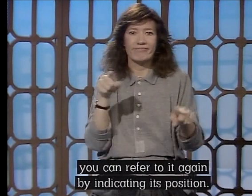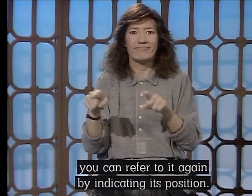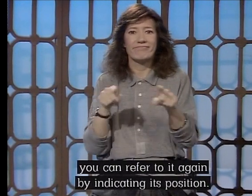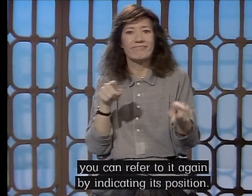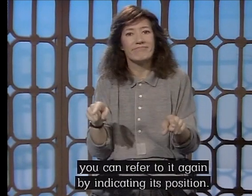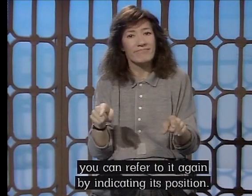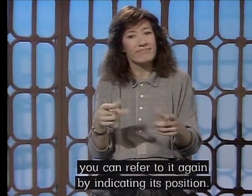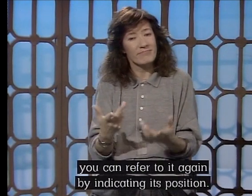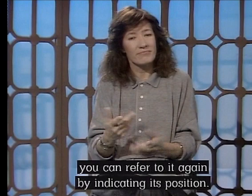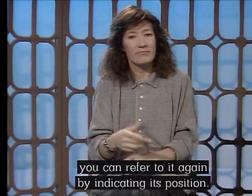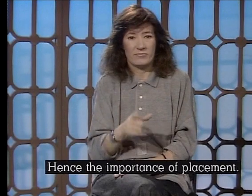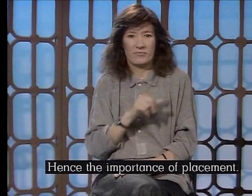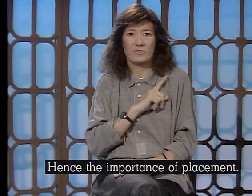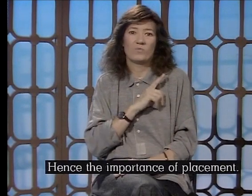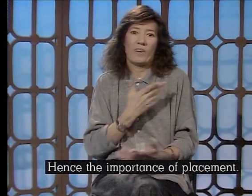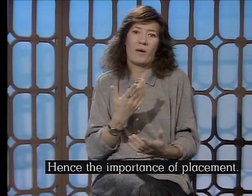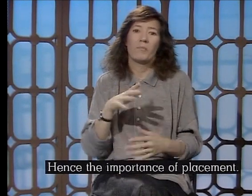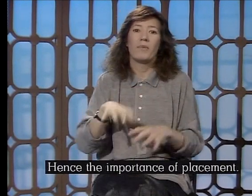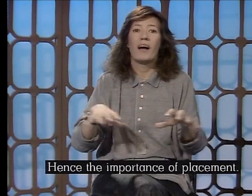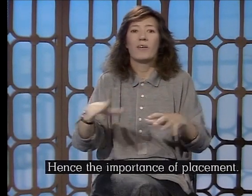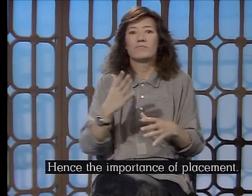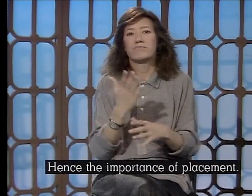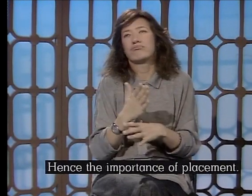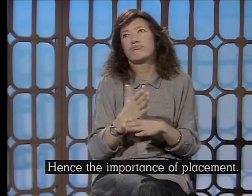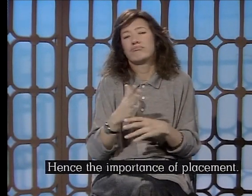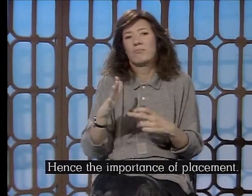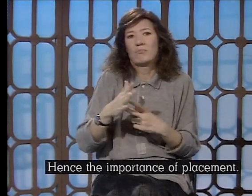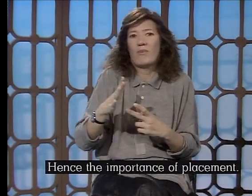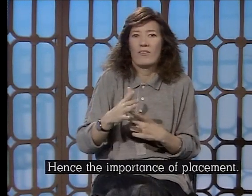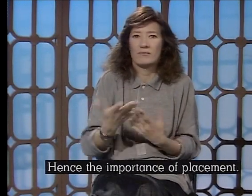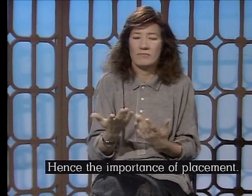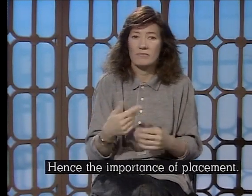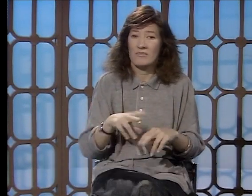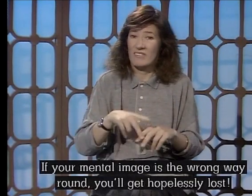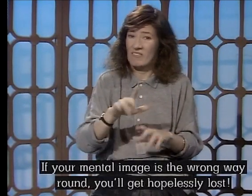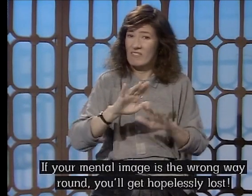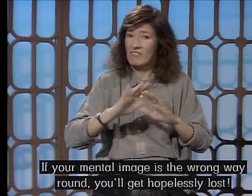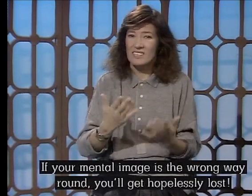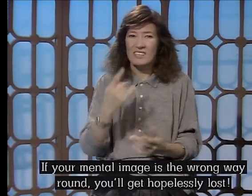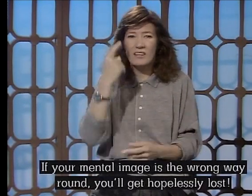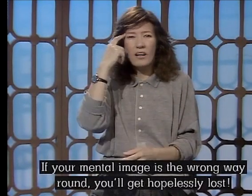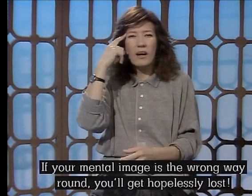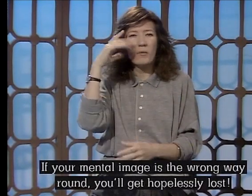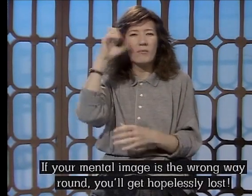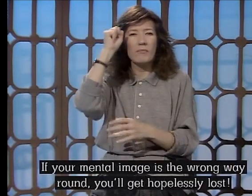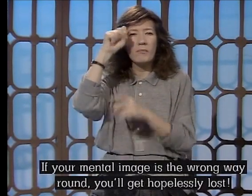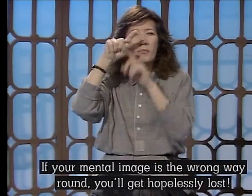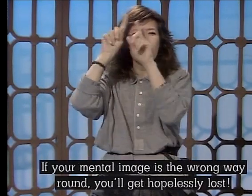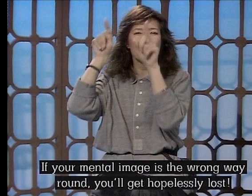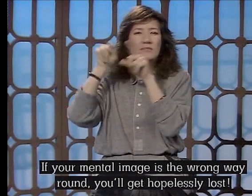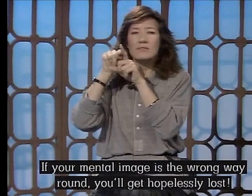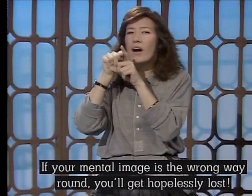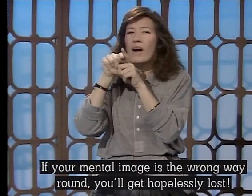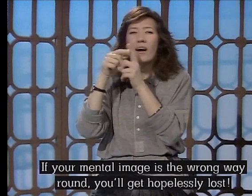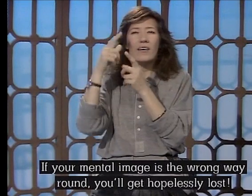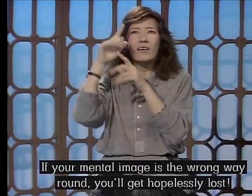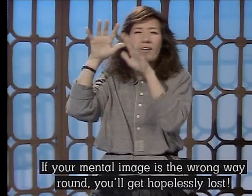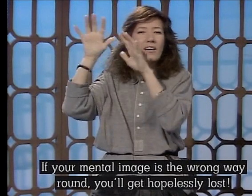position. This is why placement is so important. If you haven't got your mental picture of the scene the right way round, you can